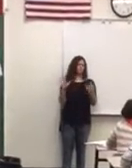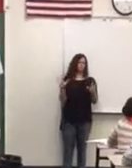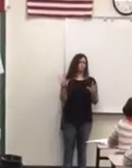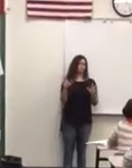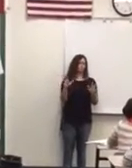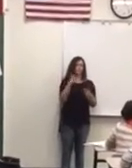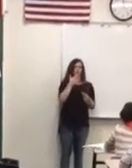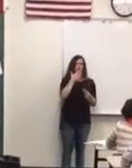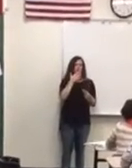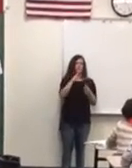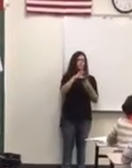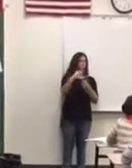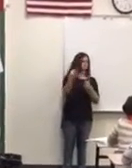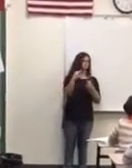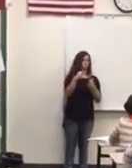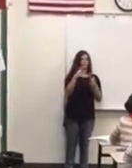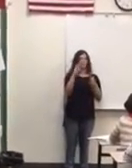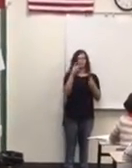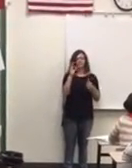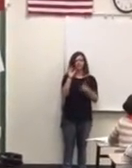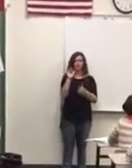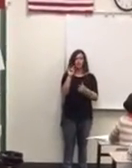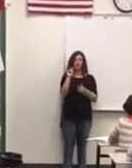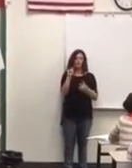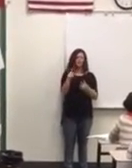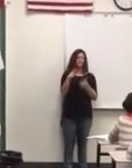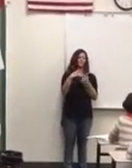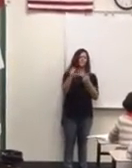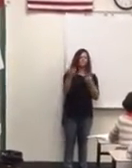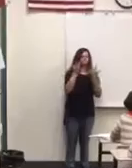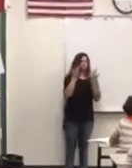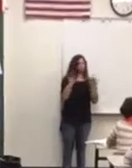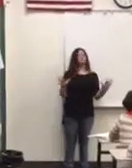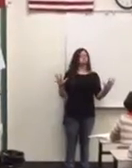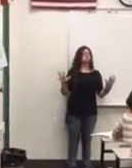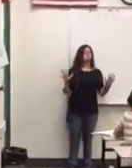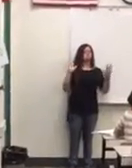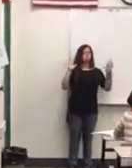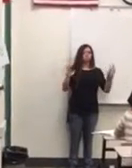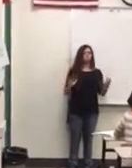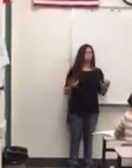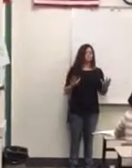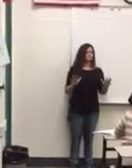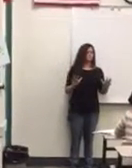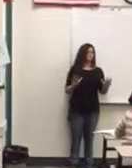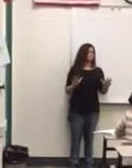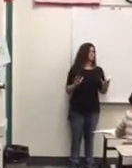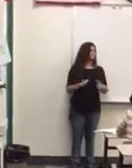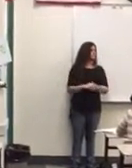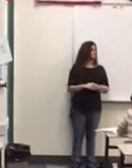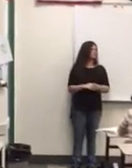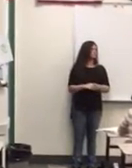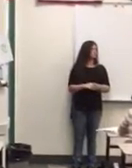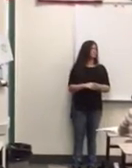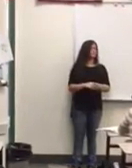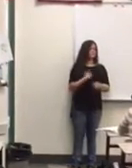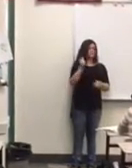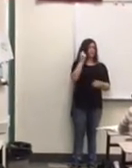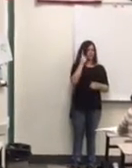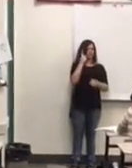picked for you, the font is picked for you, all this great stuff. Do not be afraid to modify those templates because I